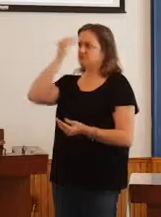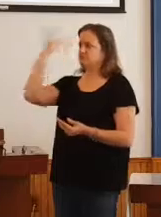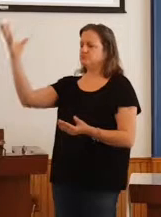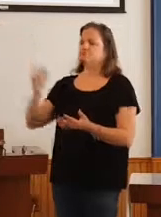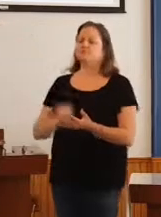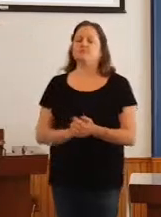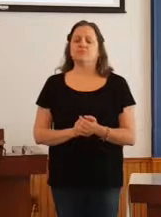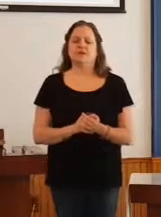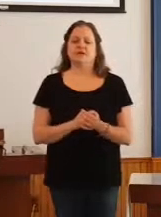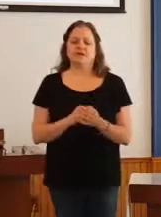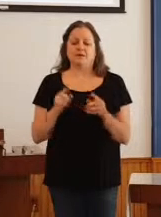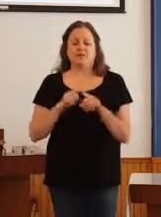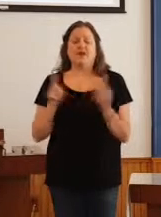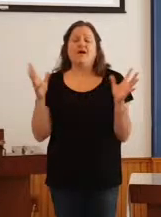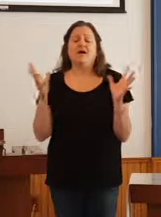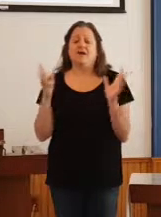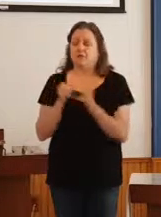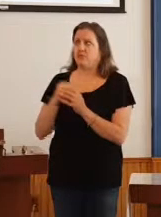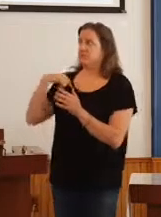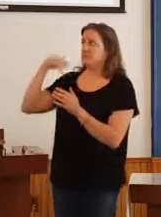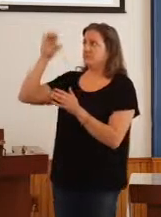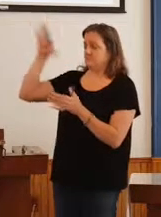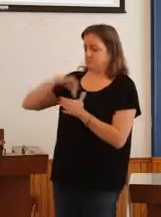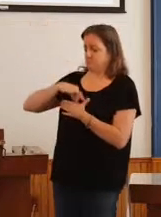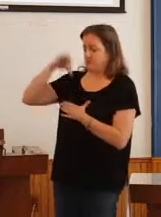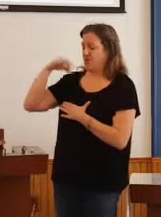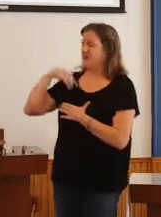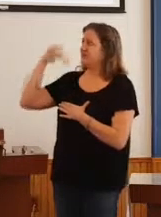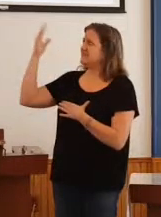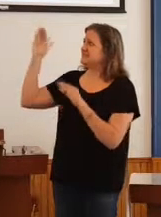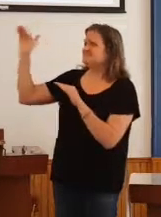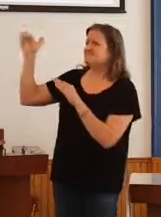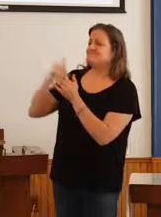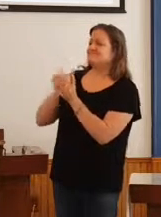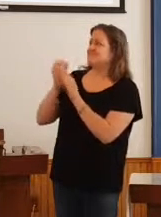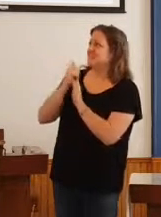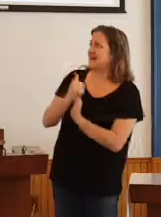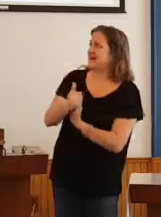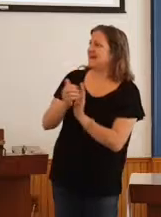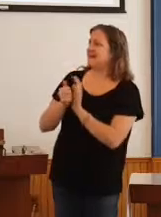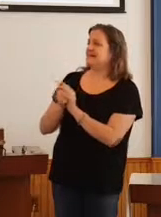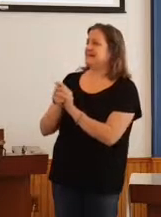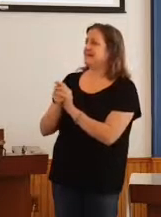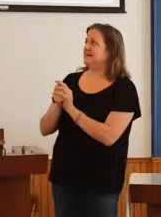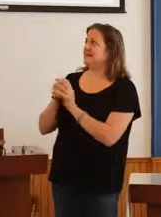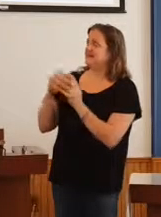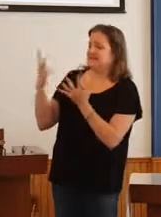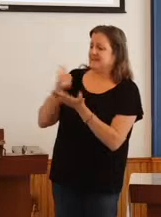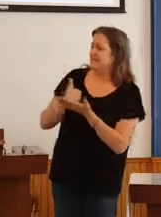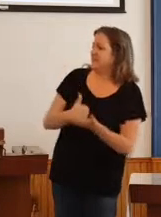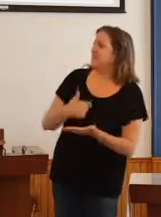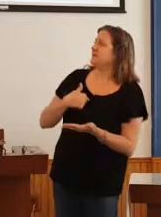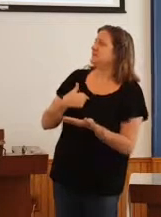to continually ask the Holy Spirit to guide us, to help us do the things God wants us to do.